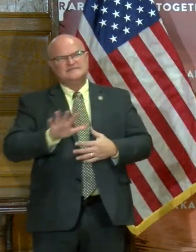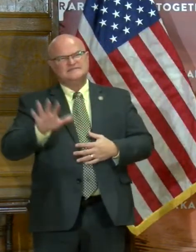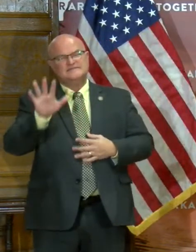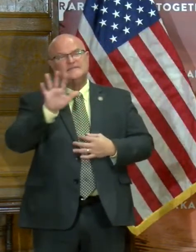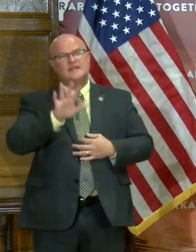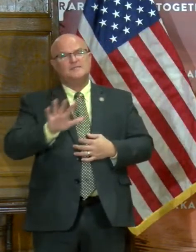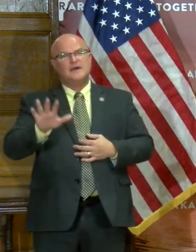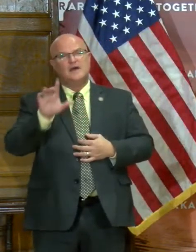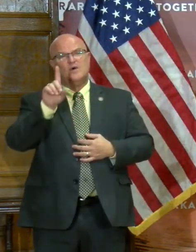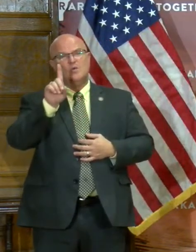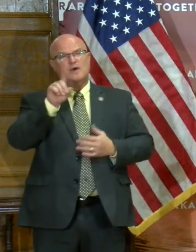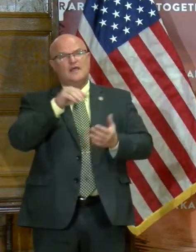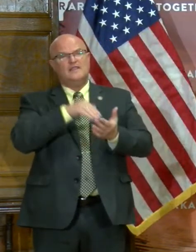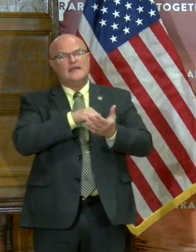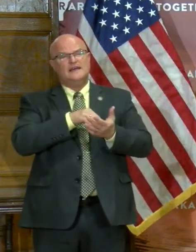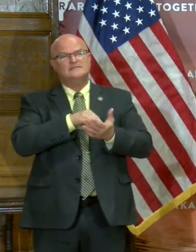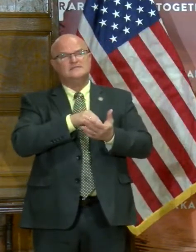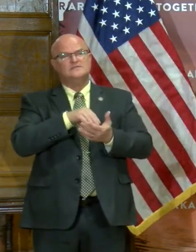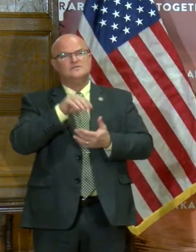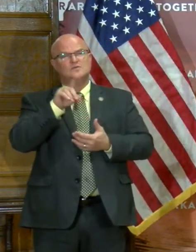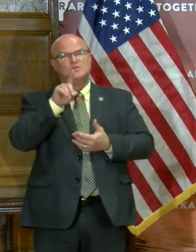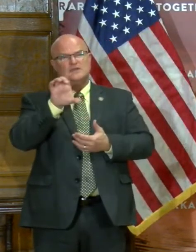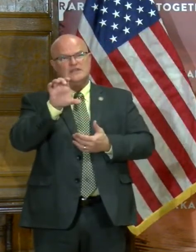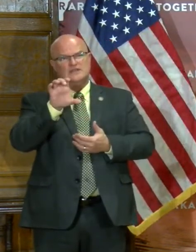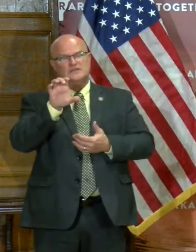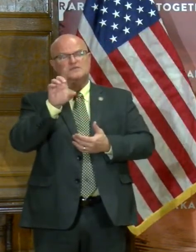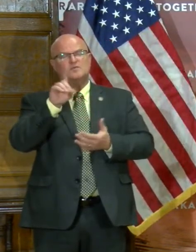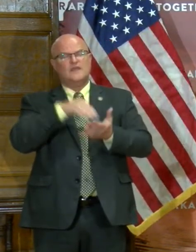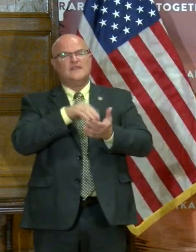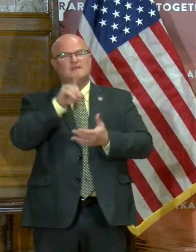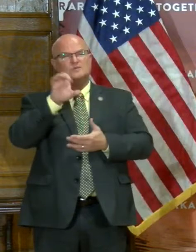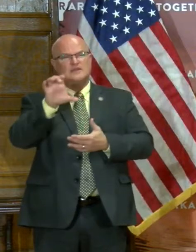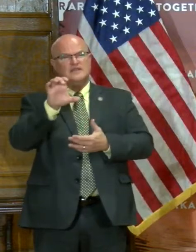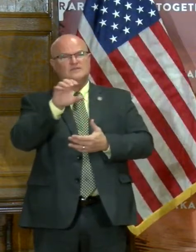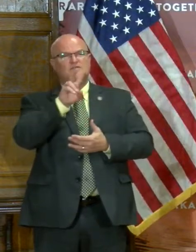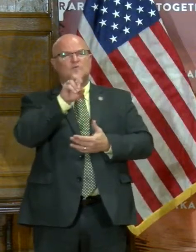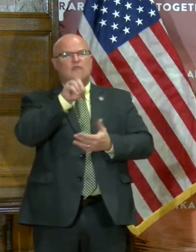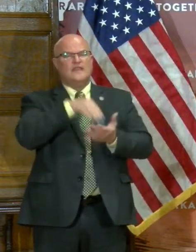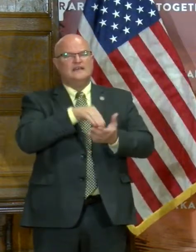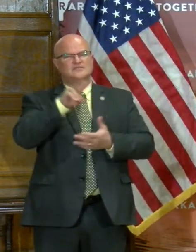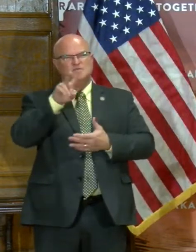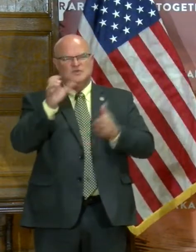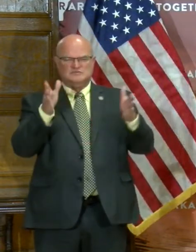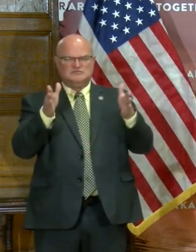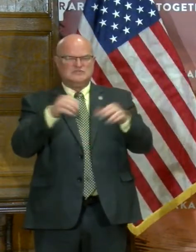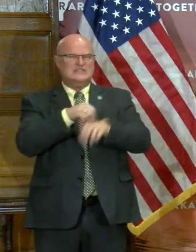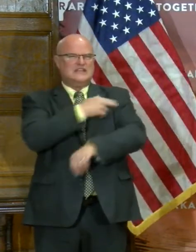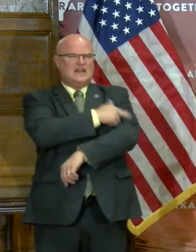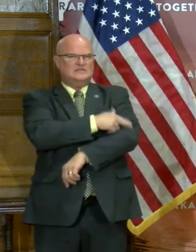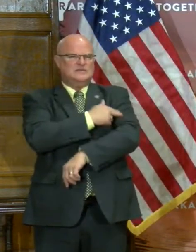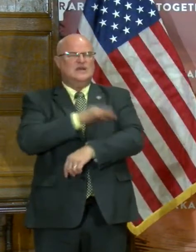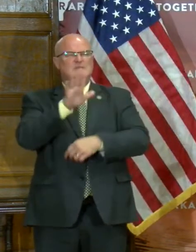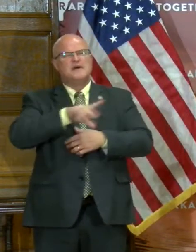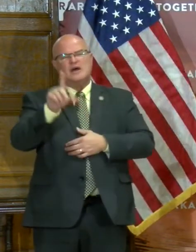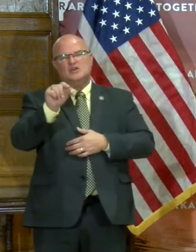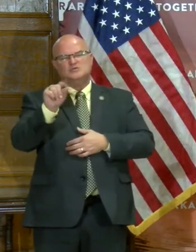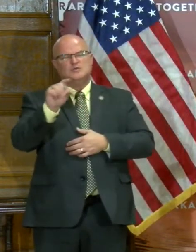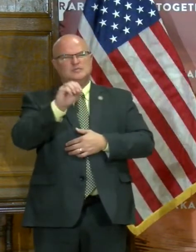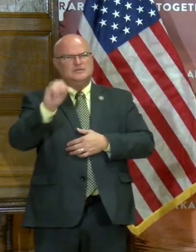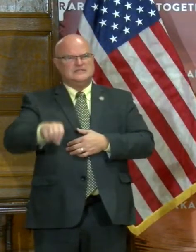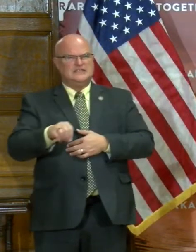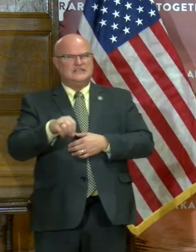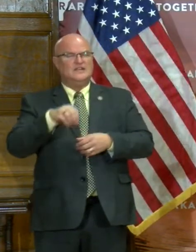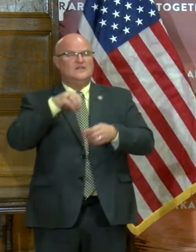between 1,100 and 1,200 or more patients in hospital beds. So we're talking just under 20% of our